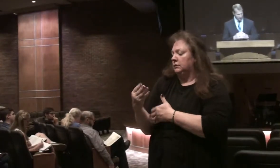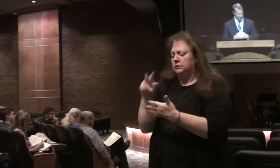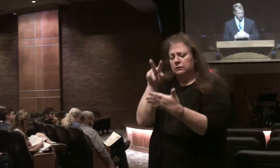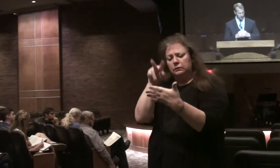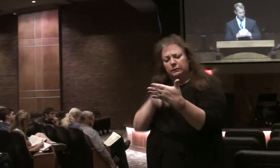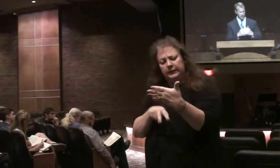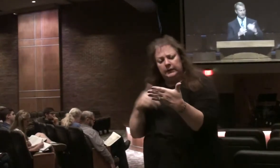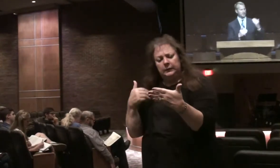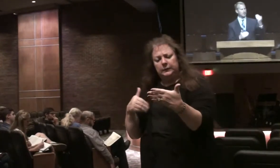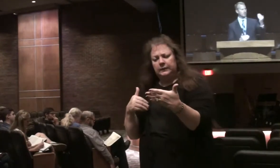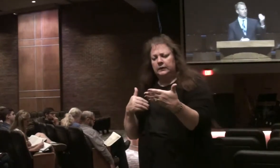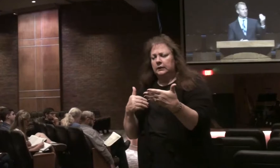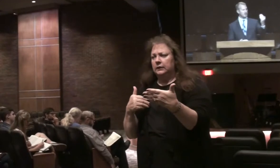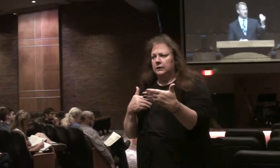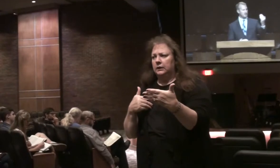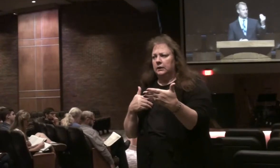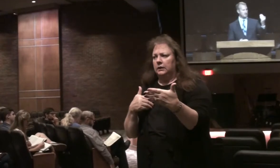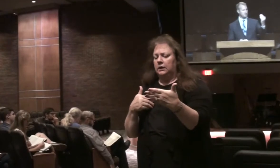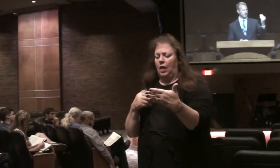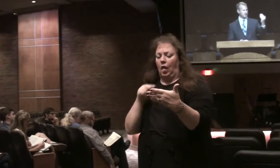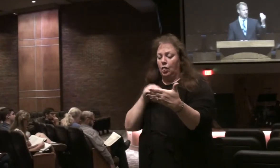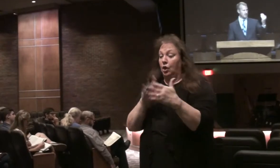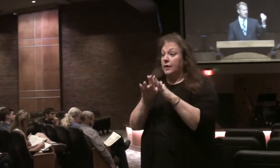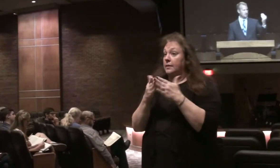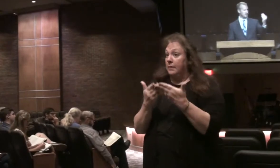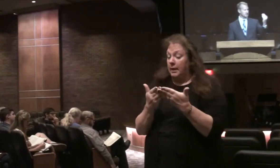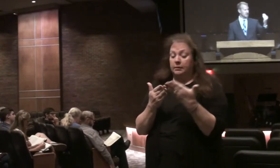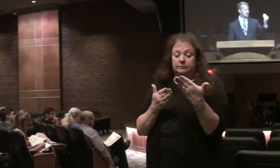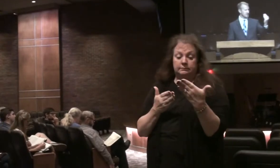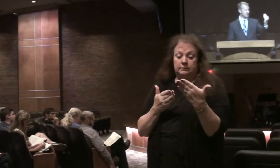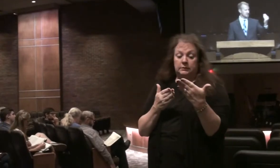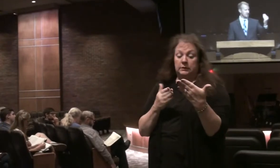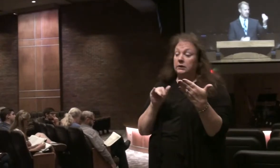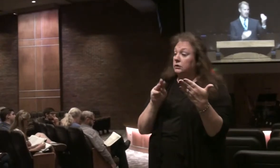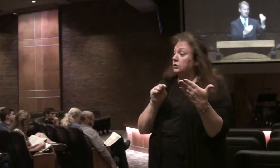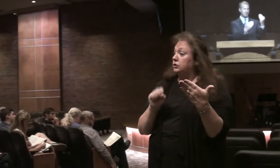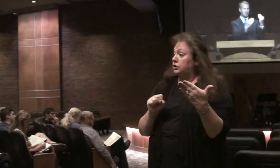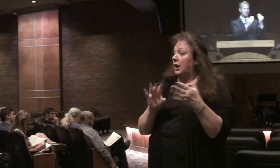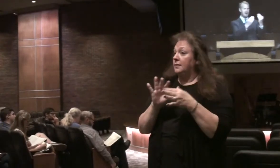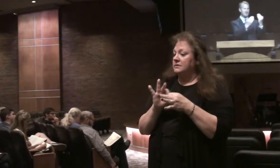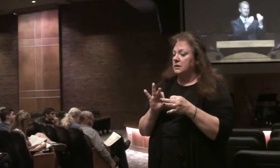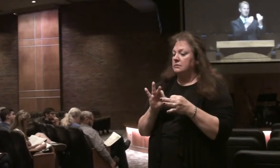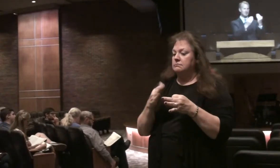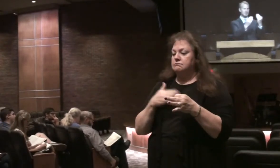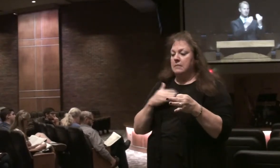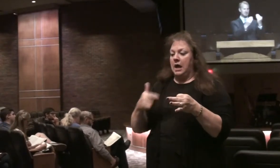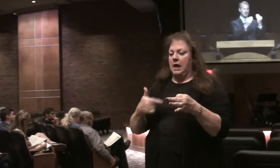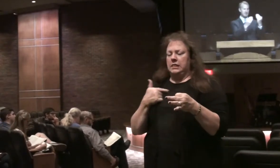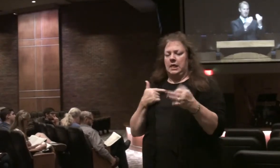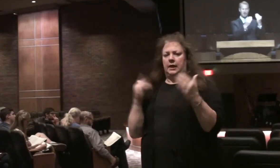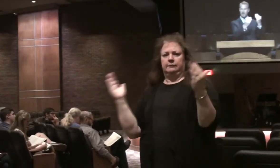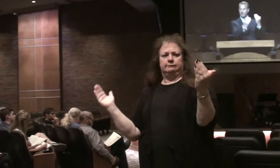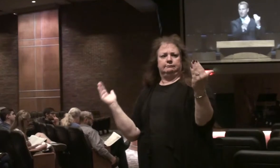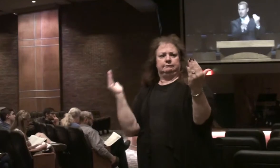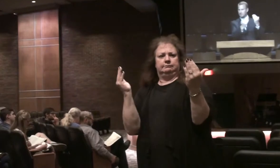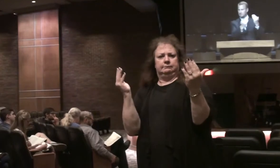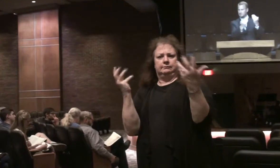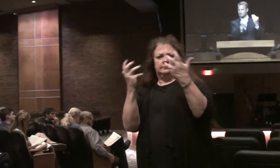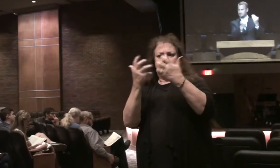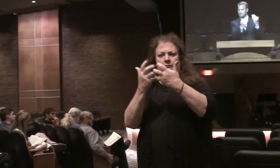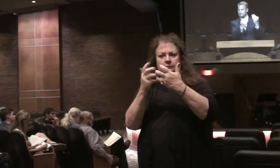through them, we can look at the Word of God, like a mirror, like James says, and hold our lives up to it and say, how am I